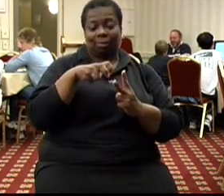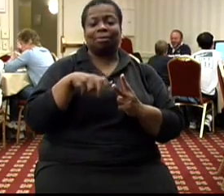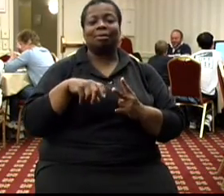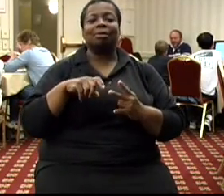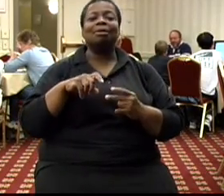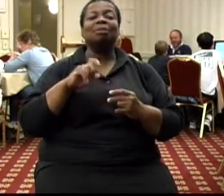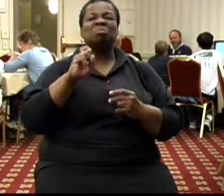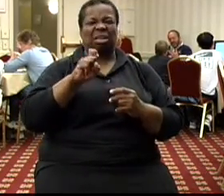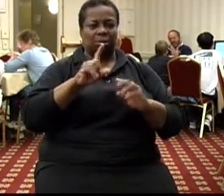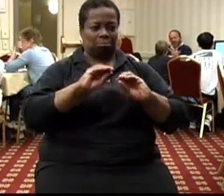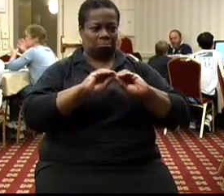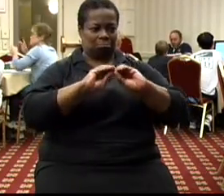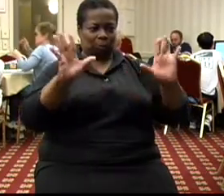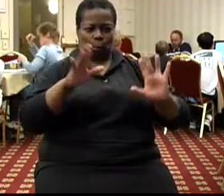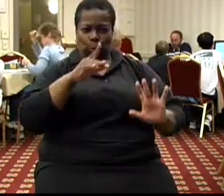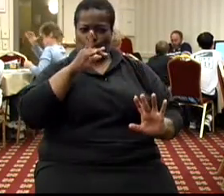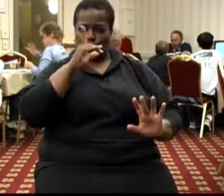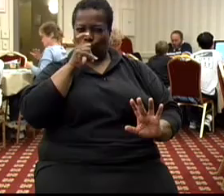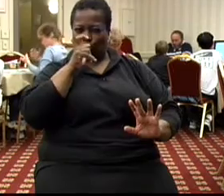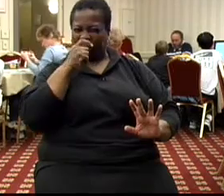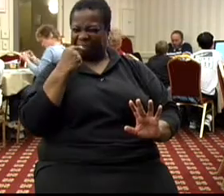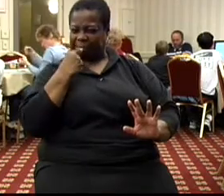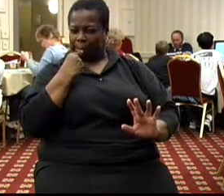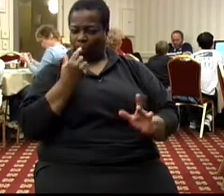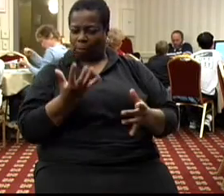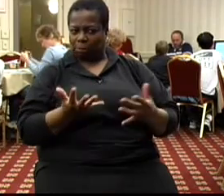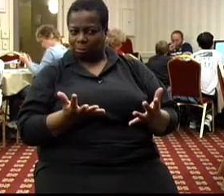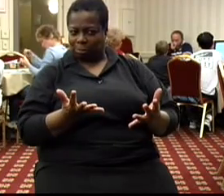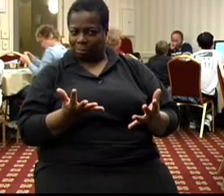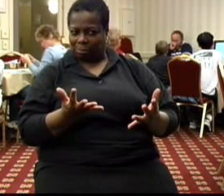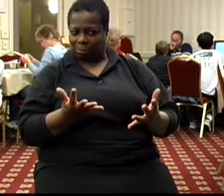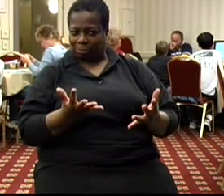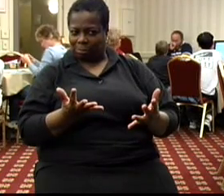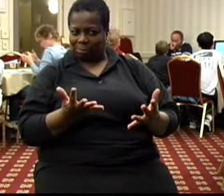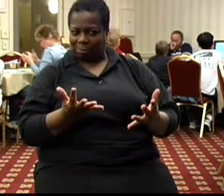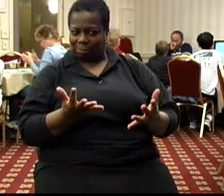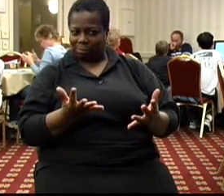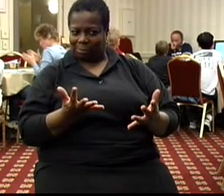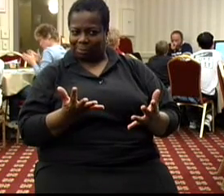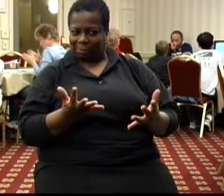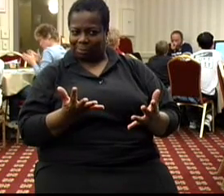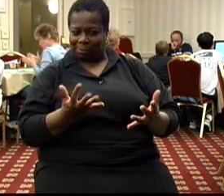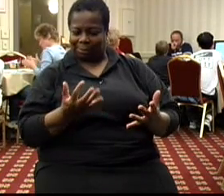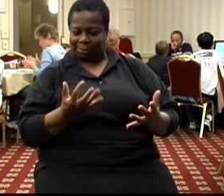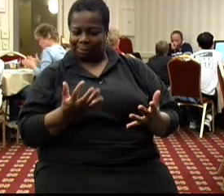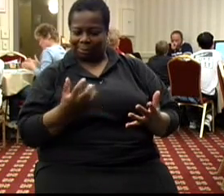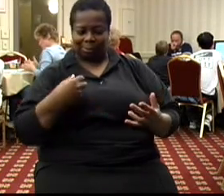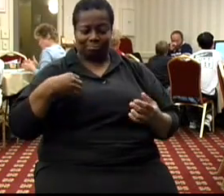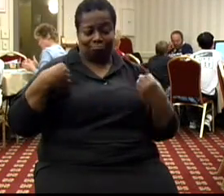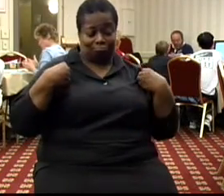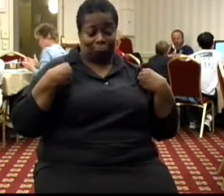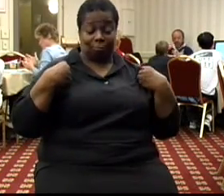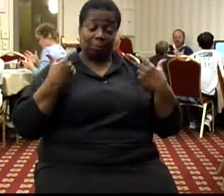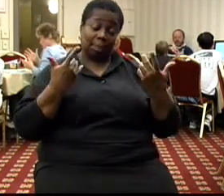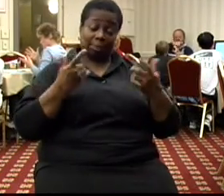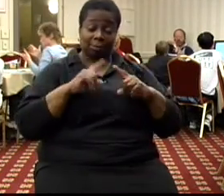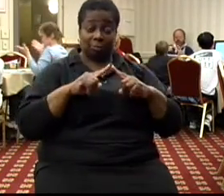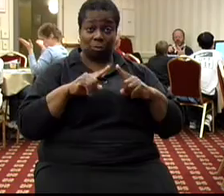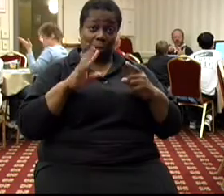And if you're shifting roles, then you need to make that very clearly marked as to who is speaking at the time. You can do that in a number of different ways,